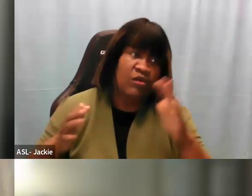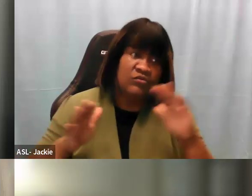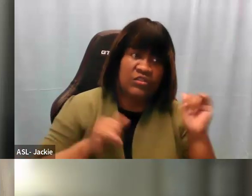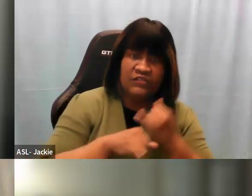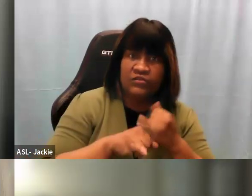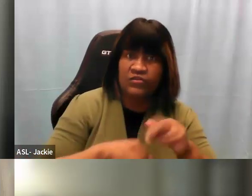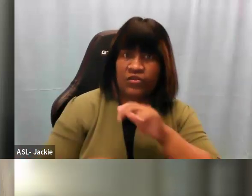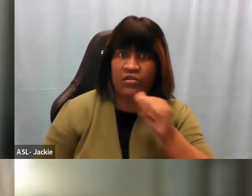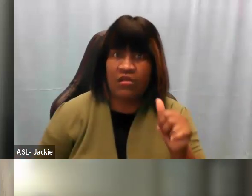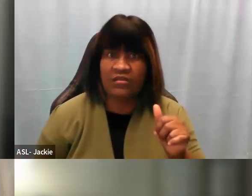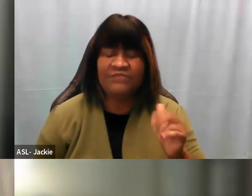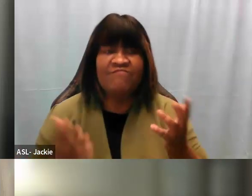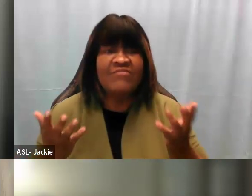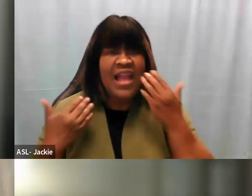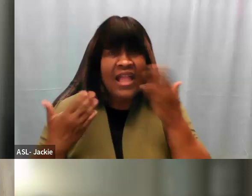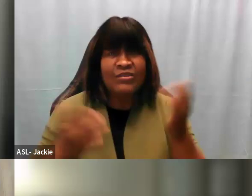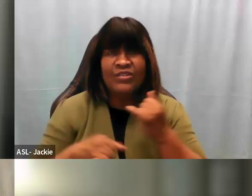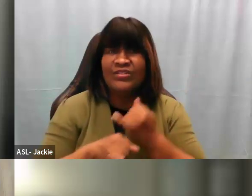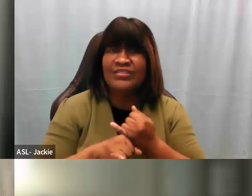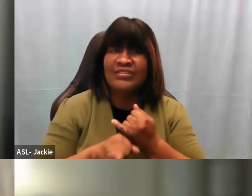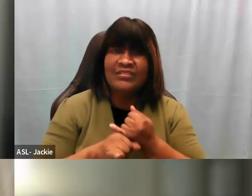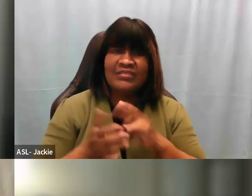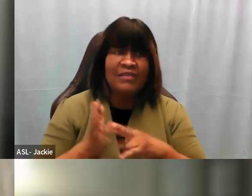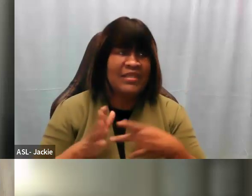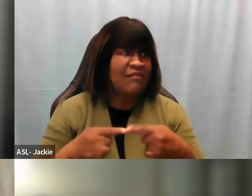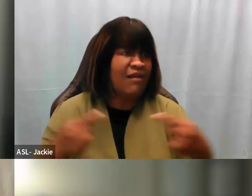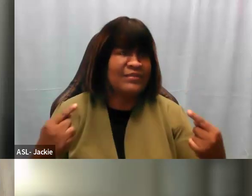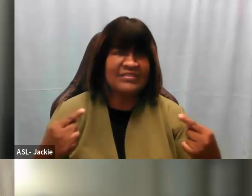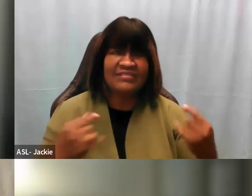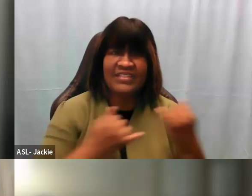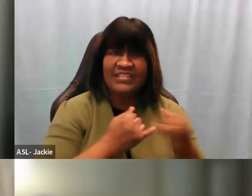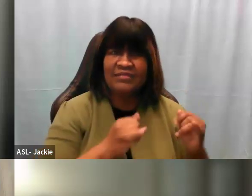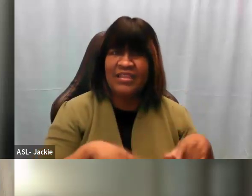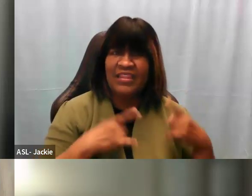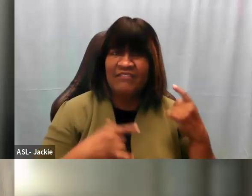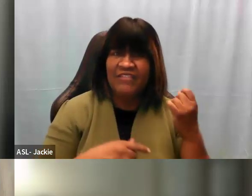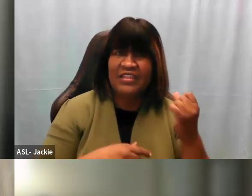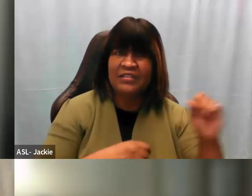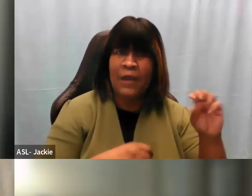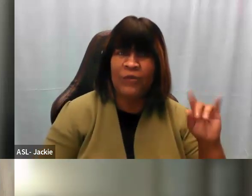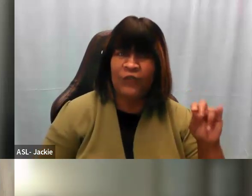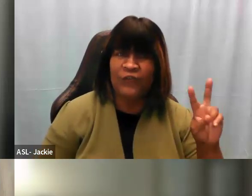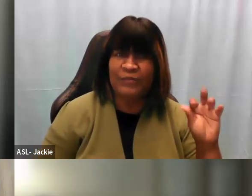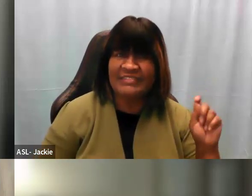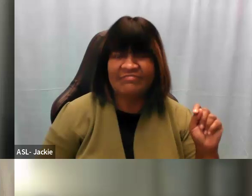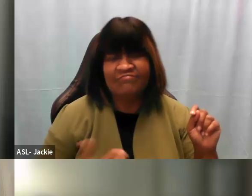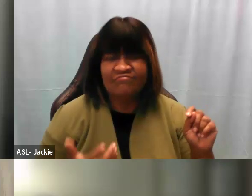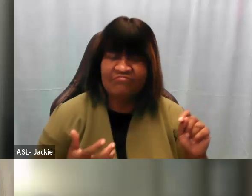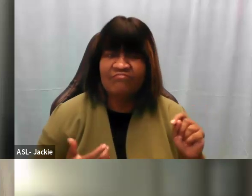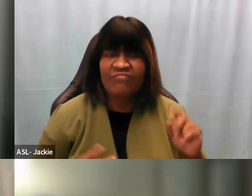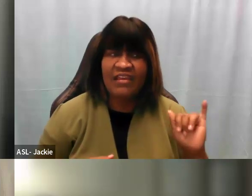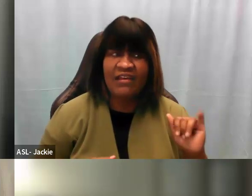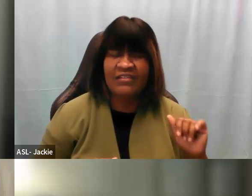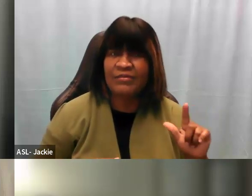And I don't know if institutions are necessarily the opposite of the independent living movement. Living movement